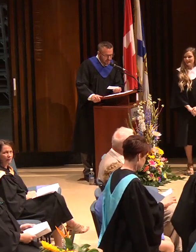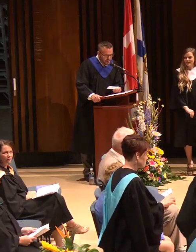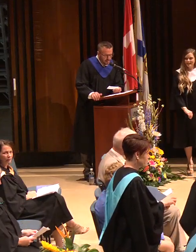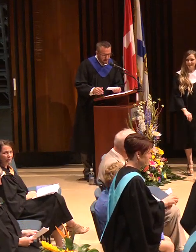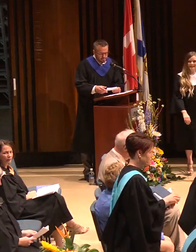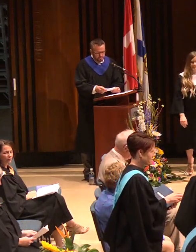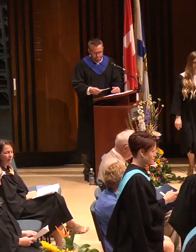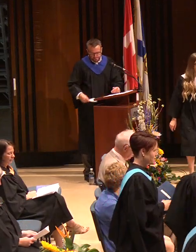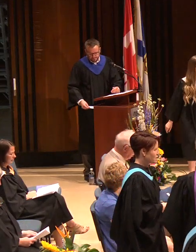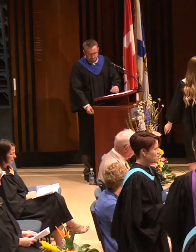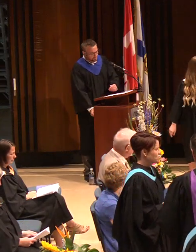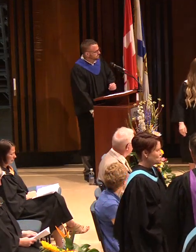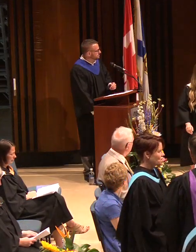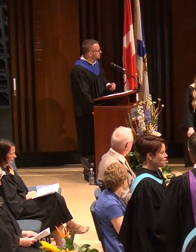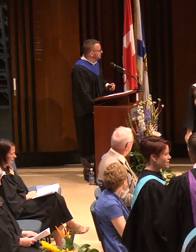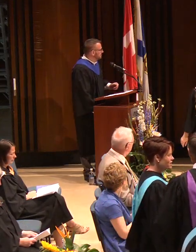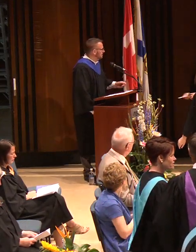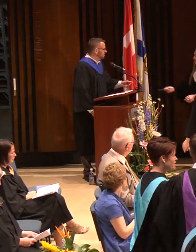Shara Dickey.